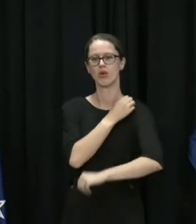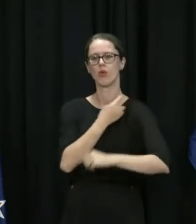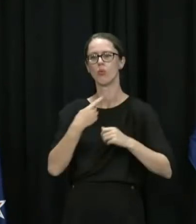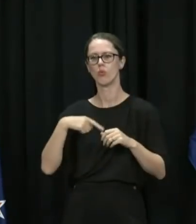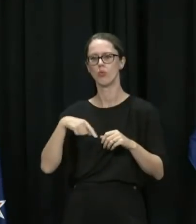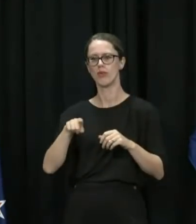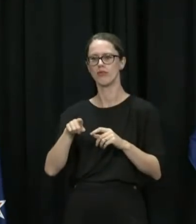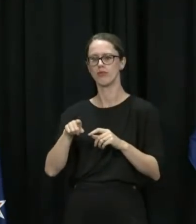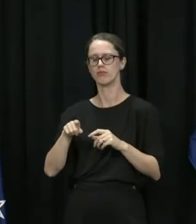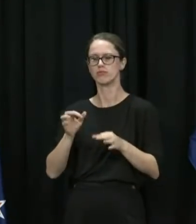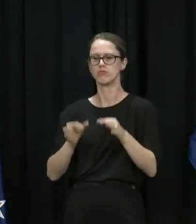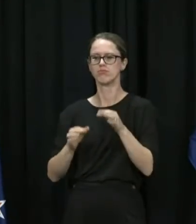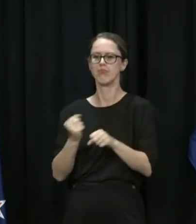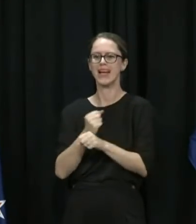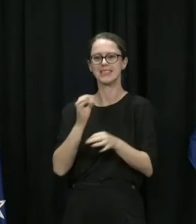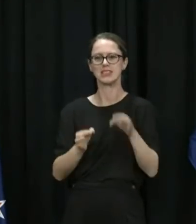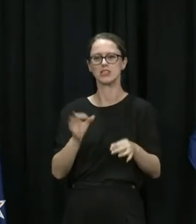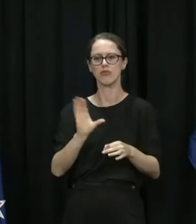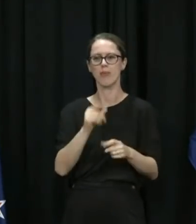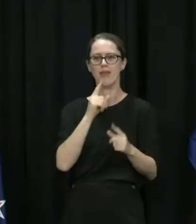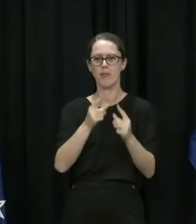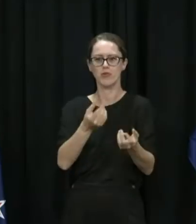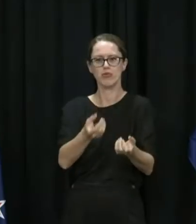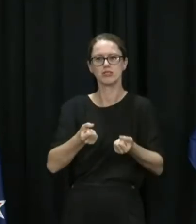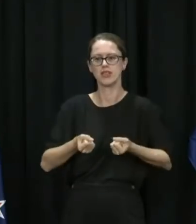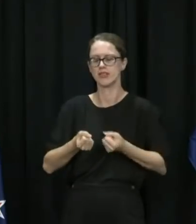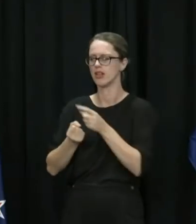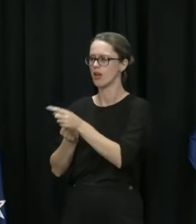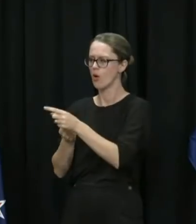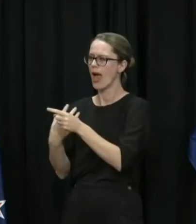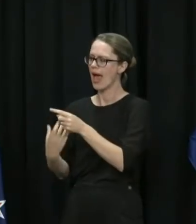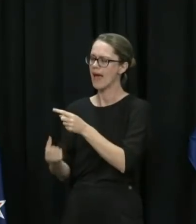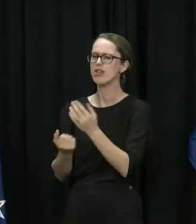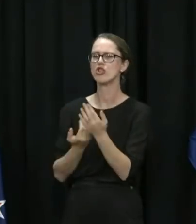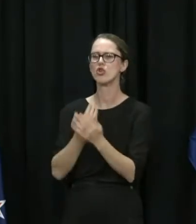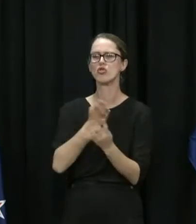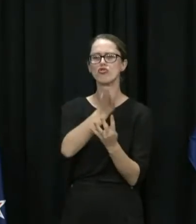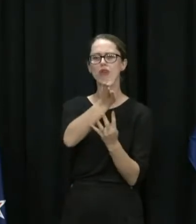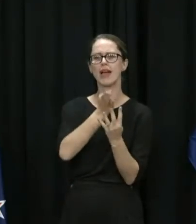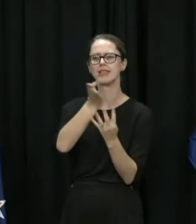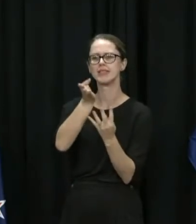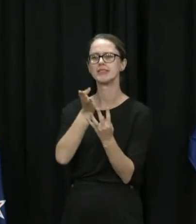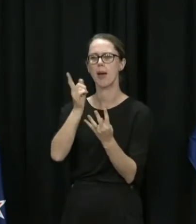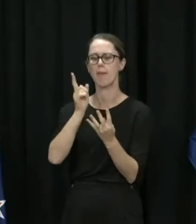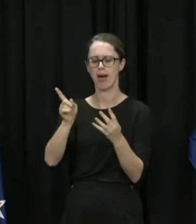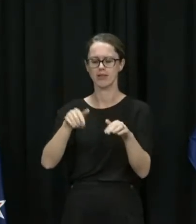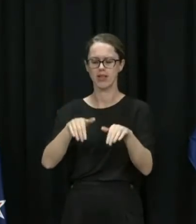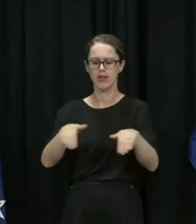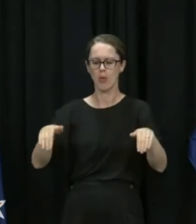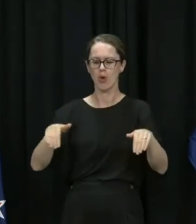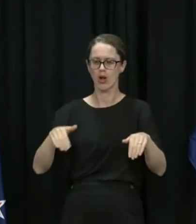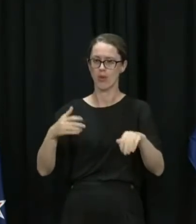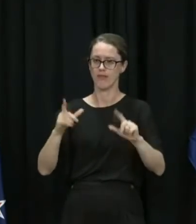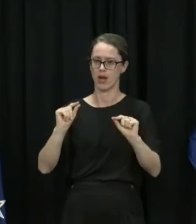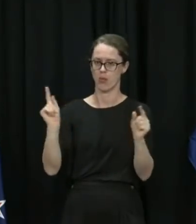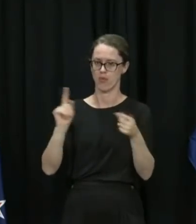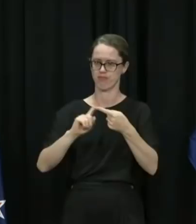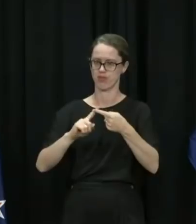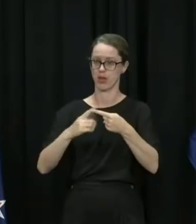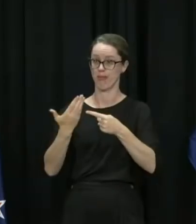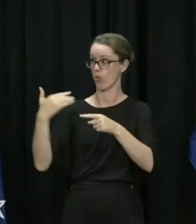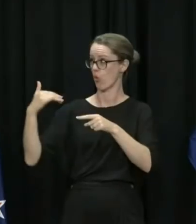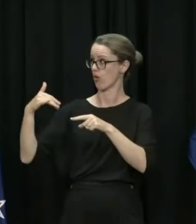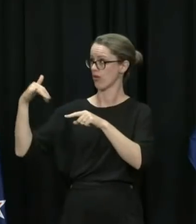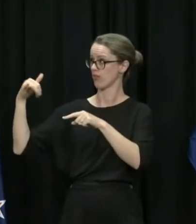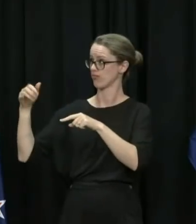accordingly. And keep in mind, even with the emergence of the new variants, we've responded at the border with pre-departure testing, day